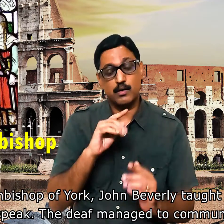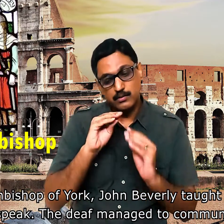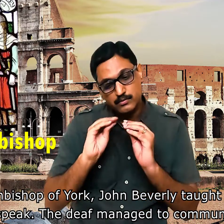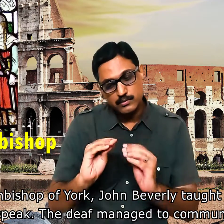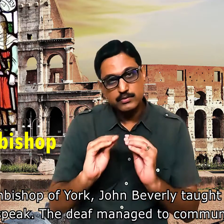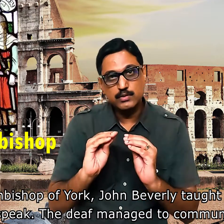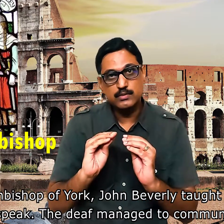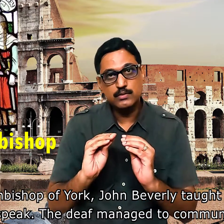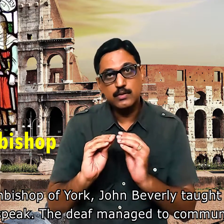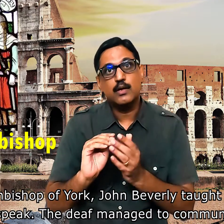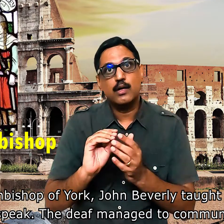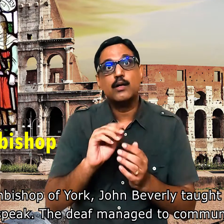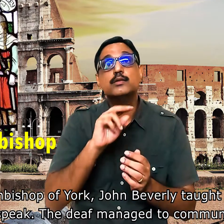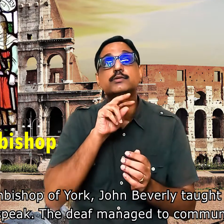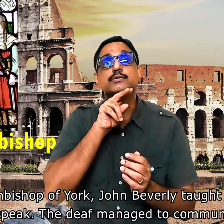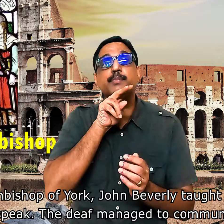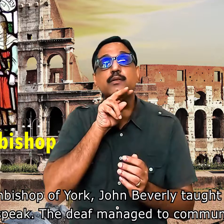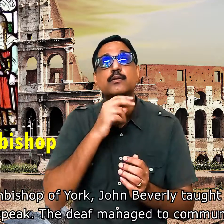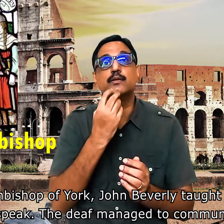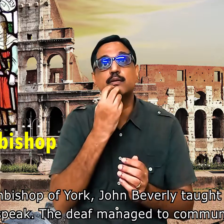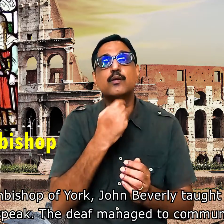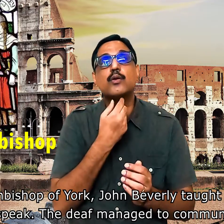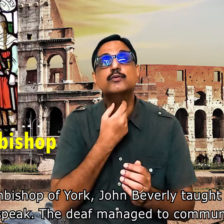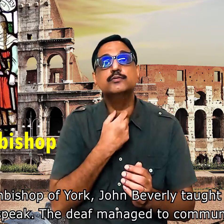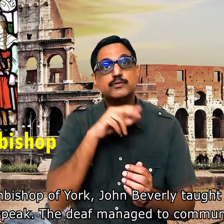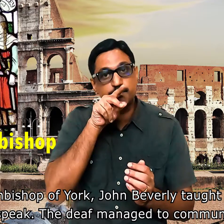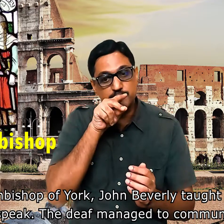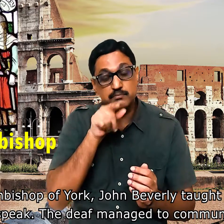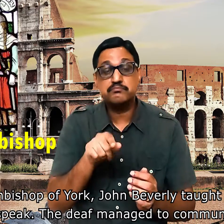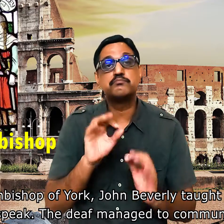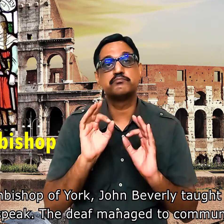to speak. The deaf managed to communicate well.